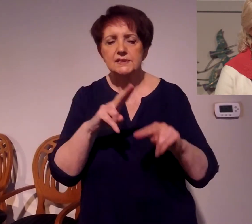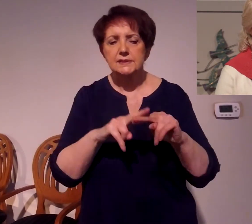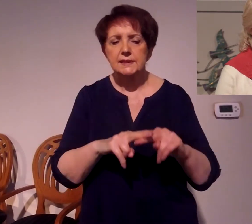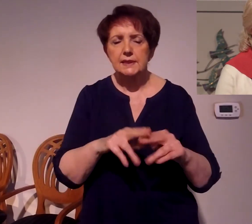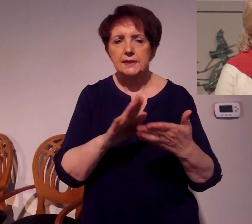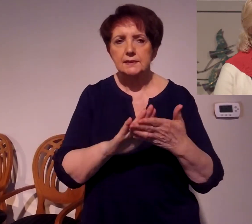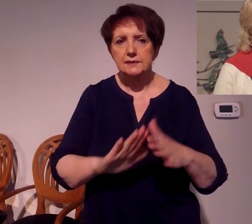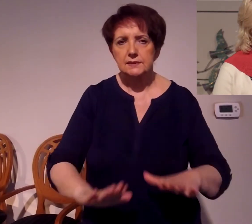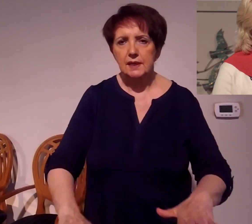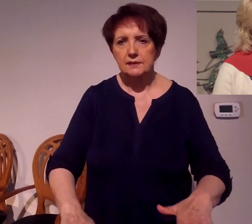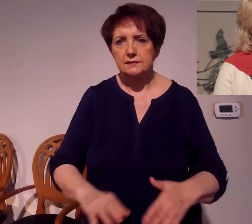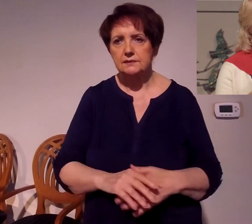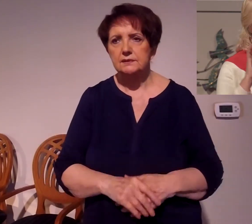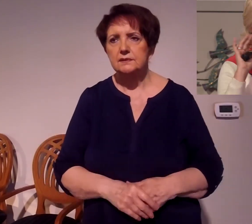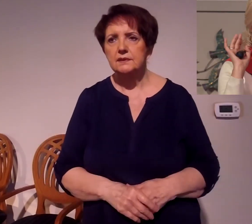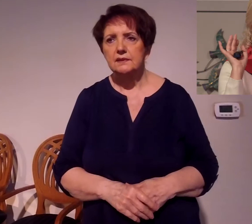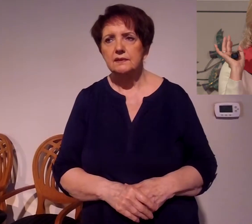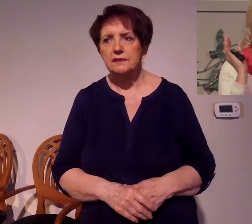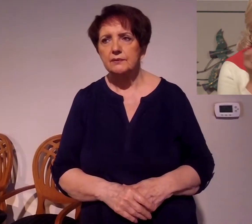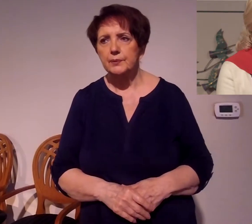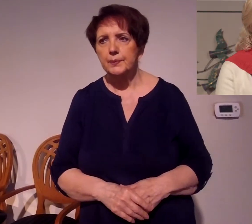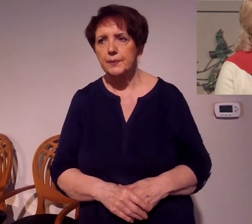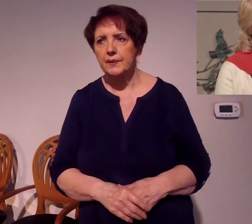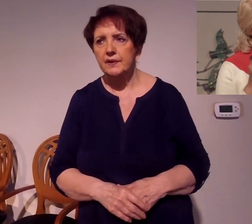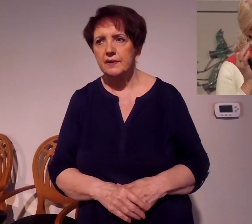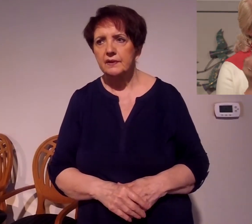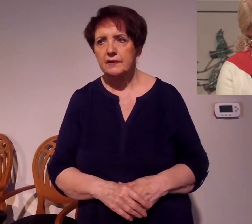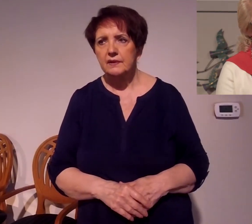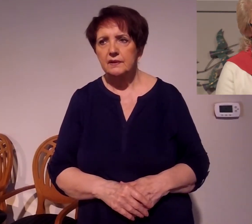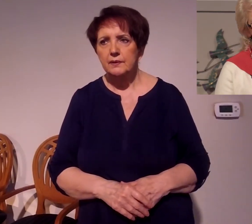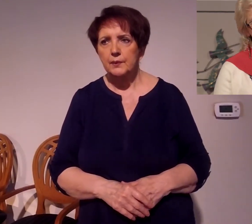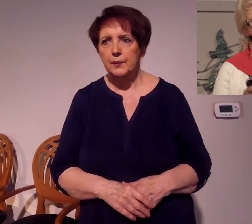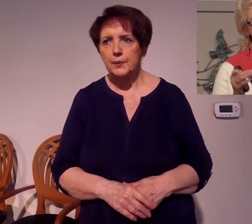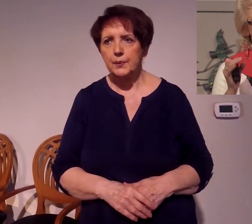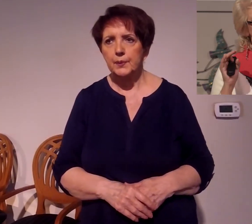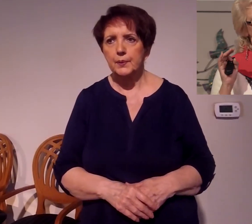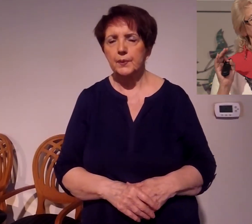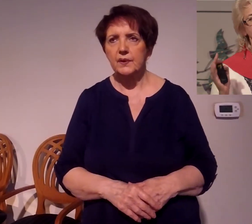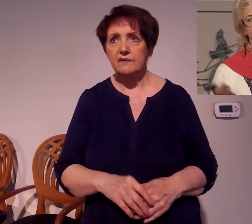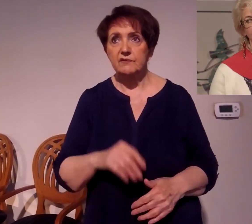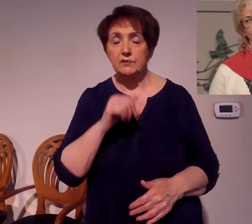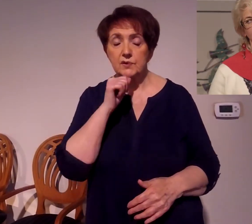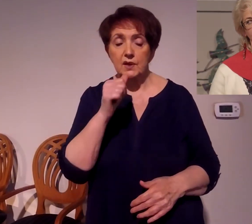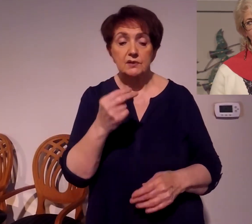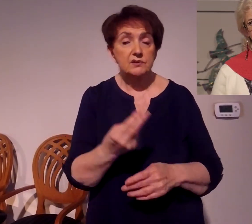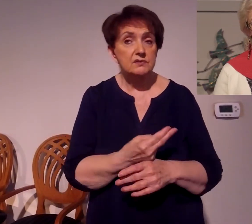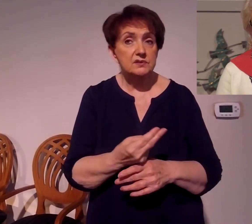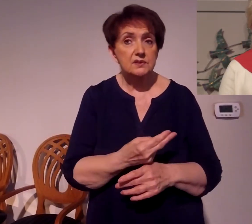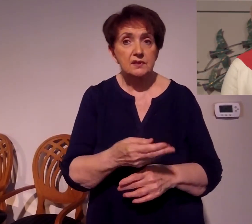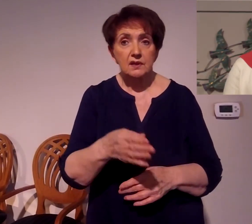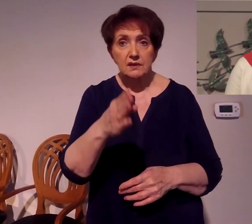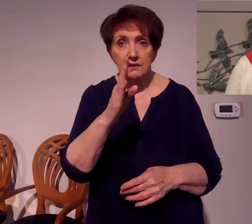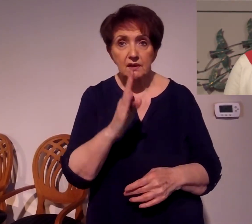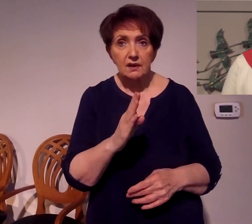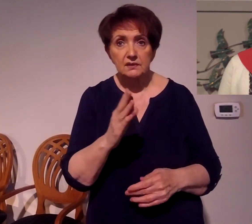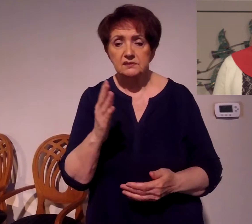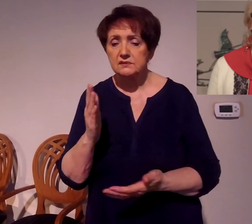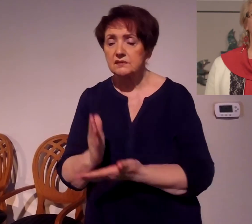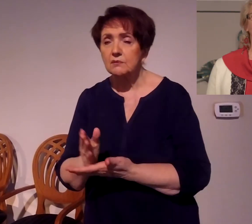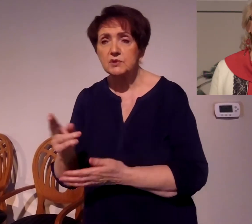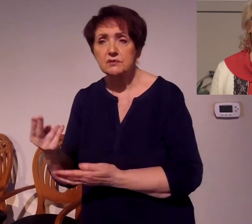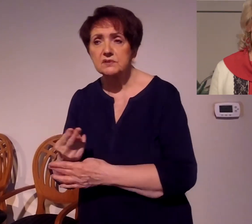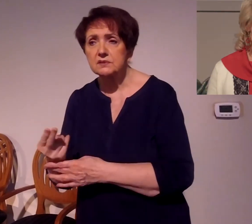silence. If we are not using guided imagery, guided visualizations, please stop using music for your